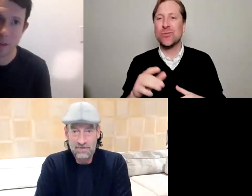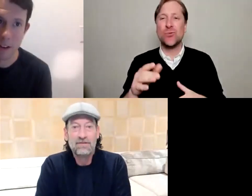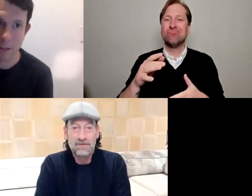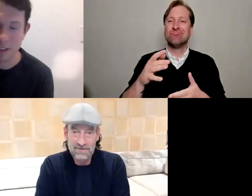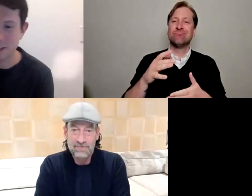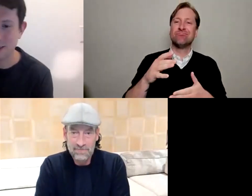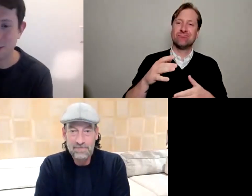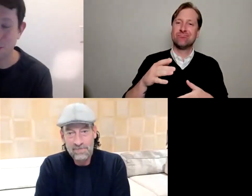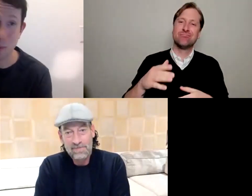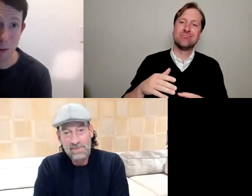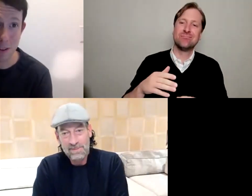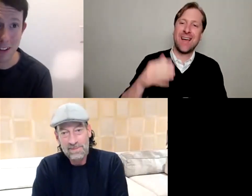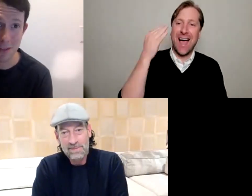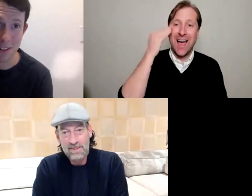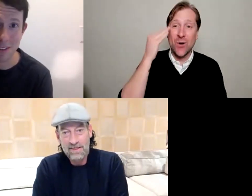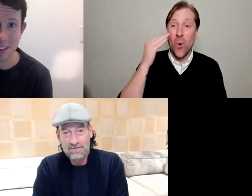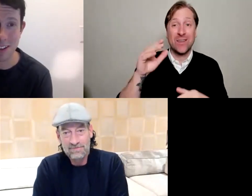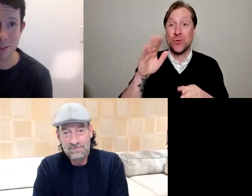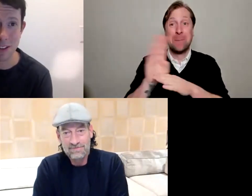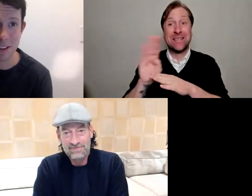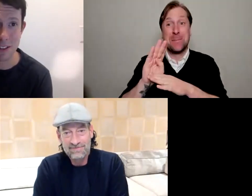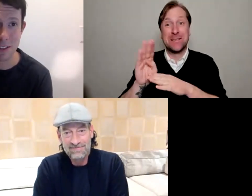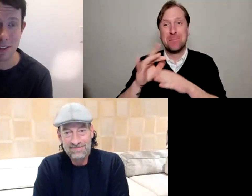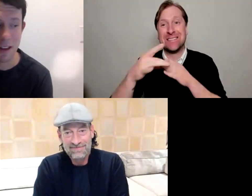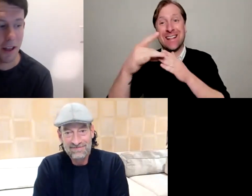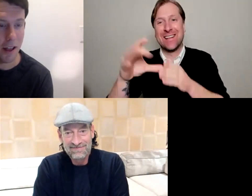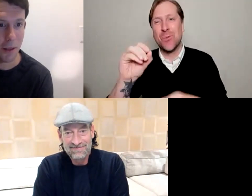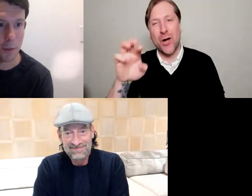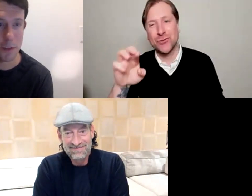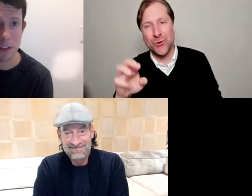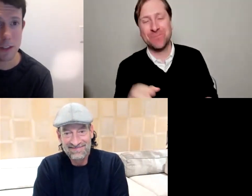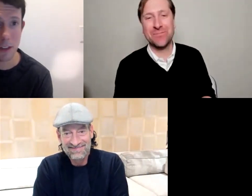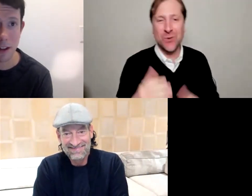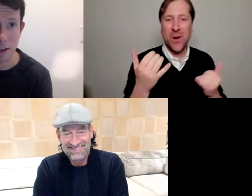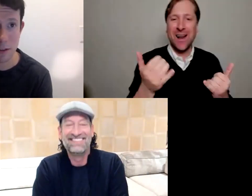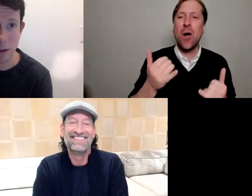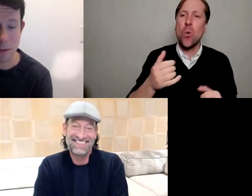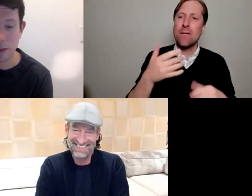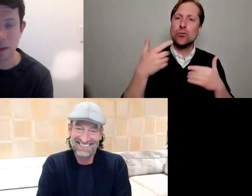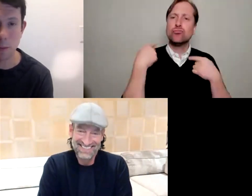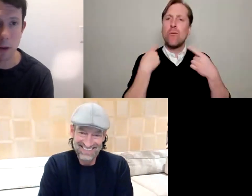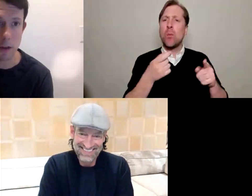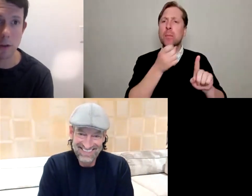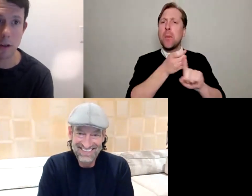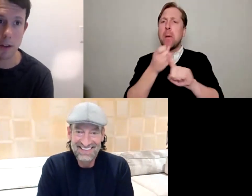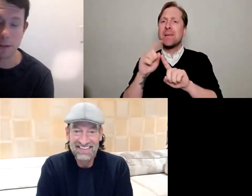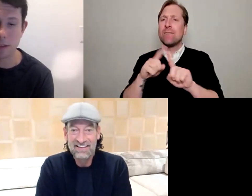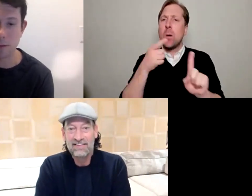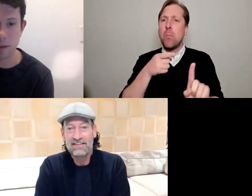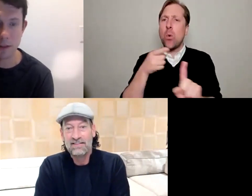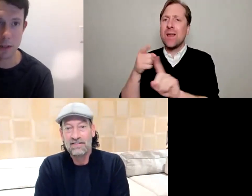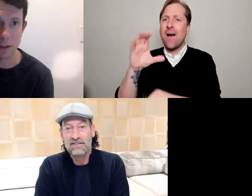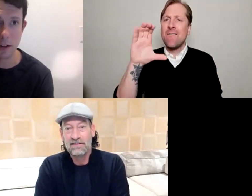because I know this is a pretty whirlwind time for you in the lead up to the Oscars. We've touched a lot on, you know, what Coda offers